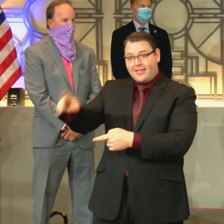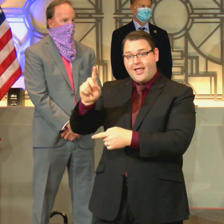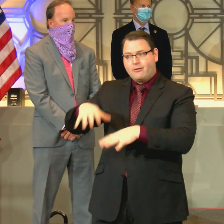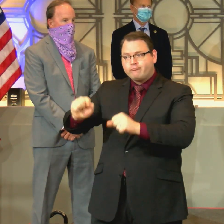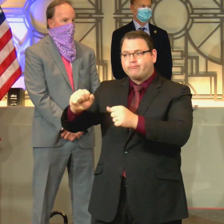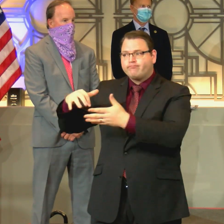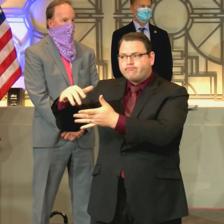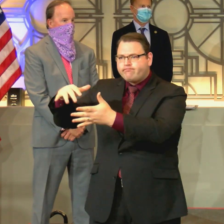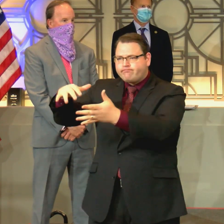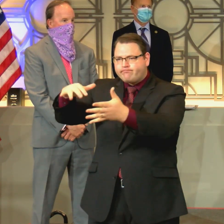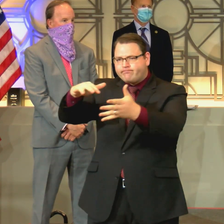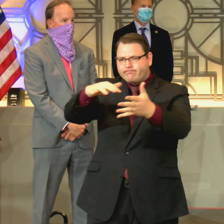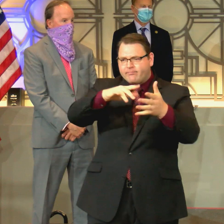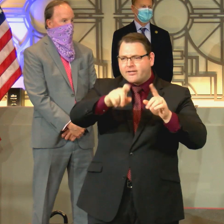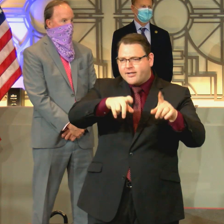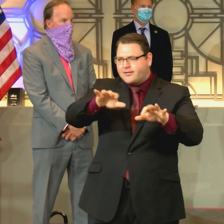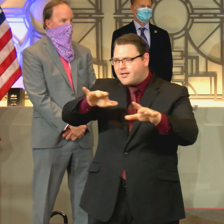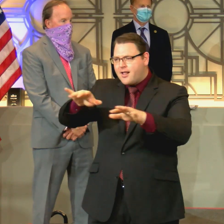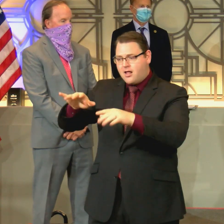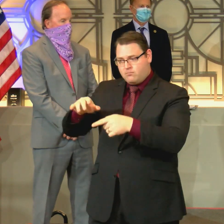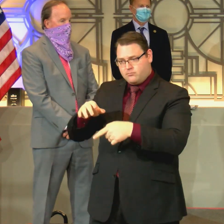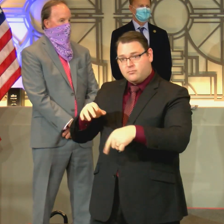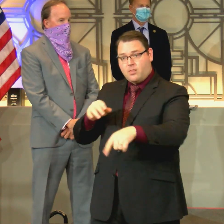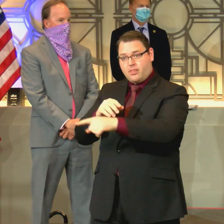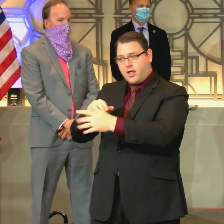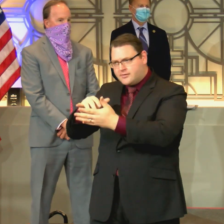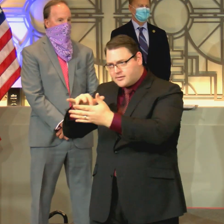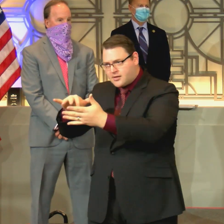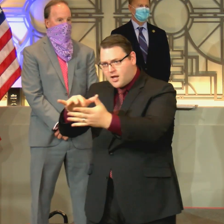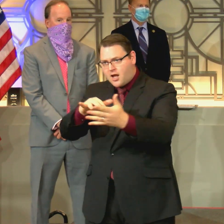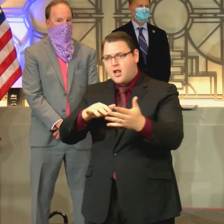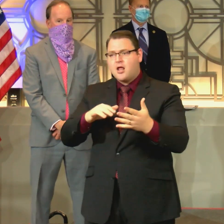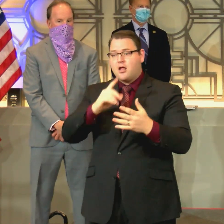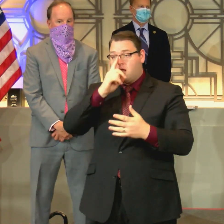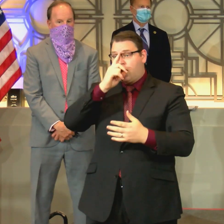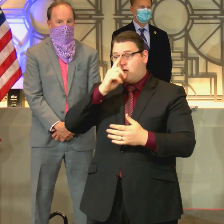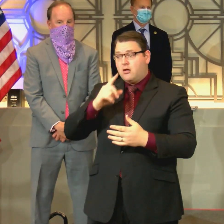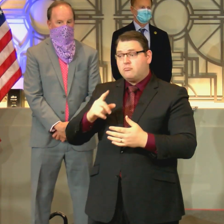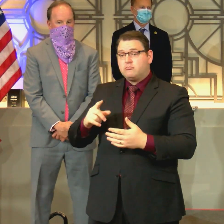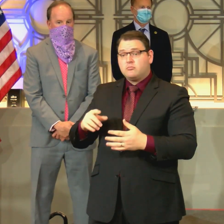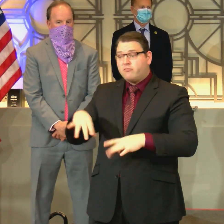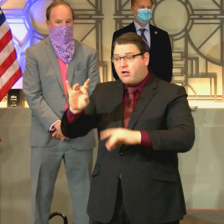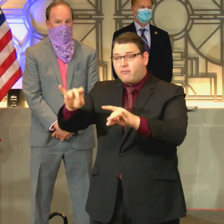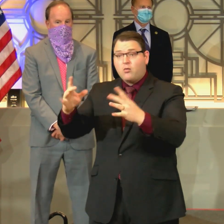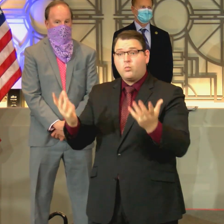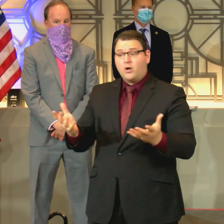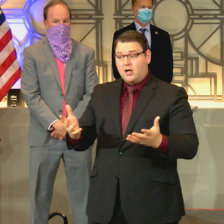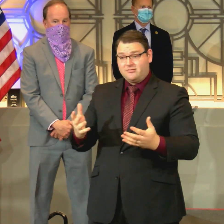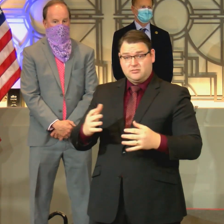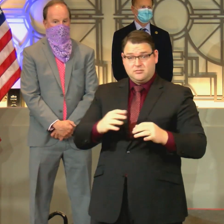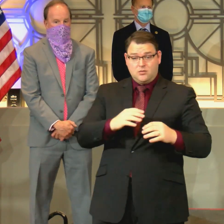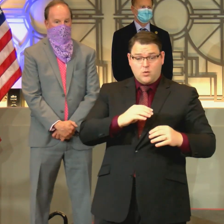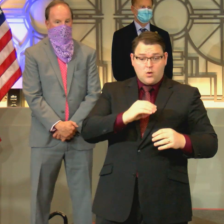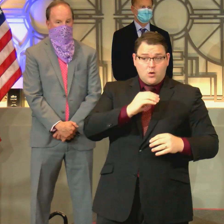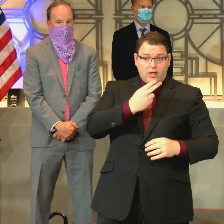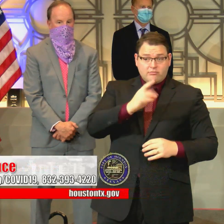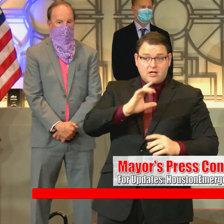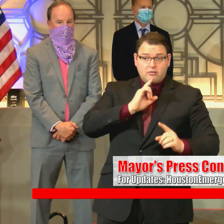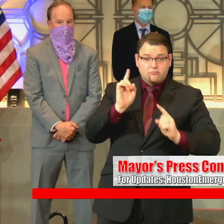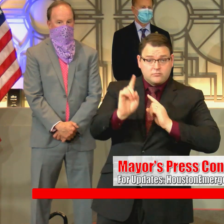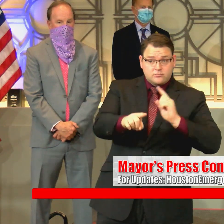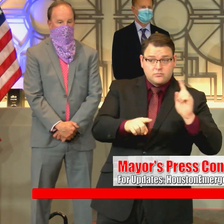estimates show that the stay home, work safe order in the city of Houston and Harris County are preventing deaths and